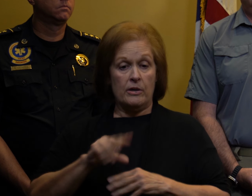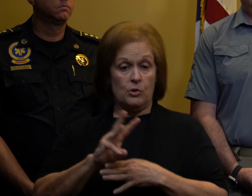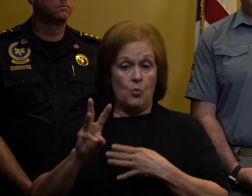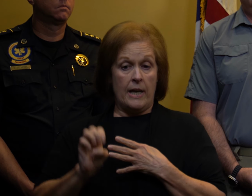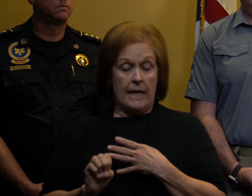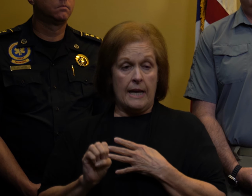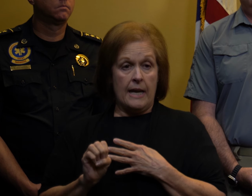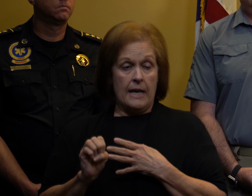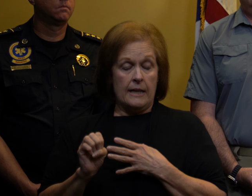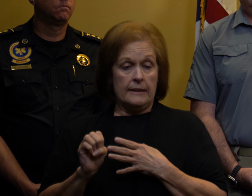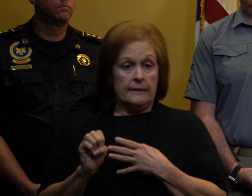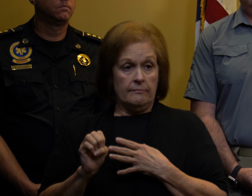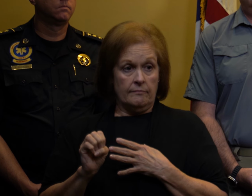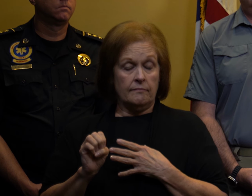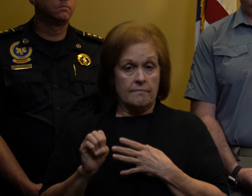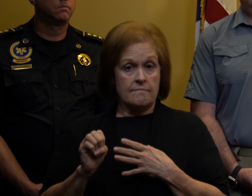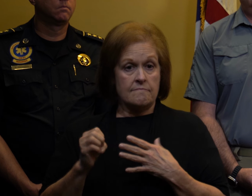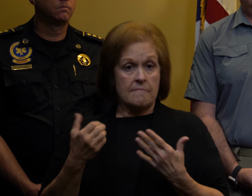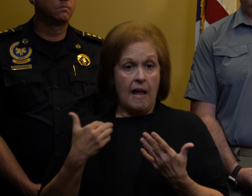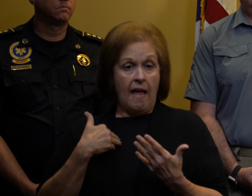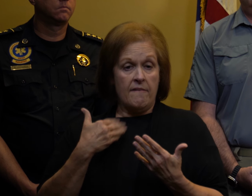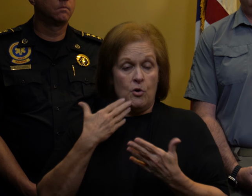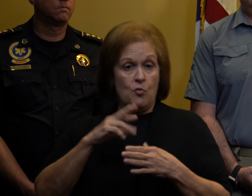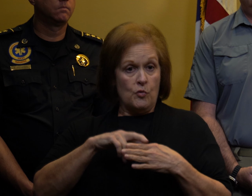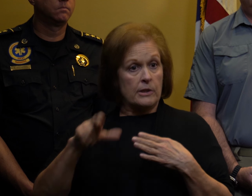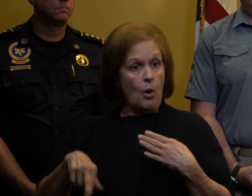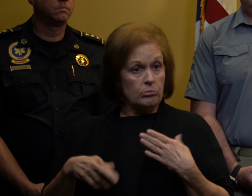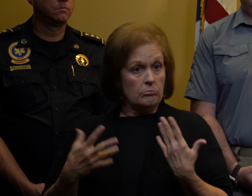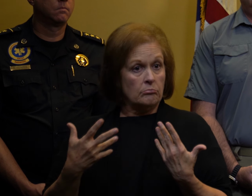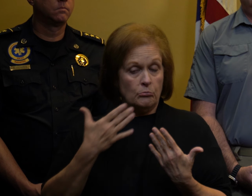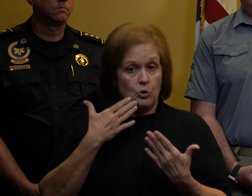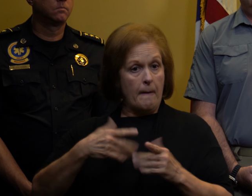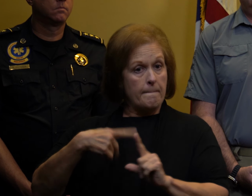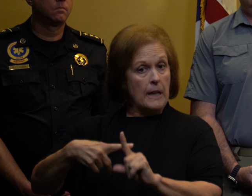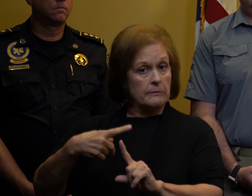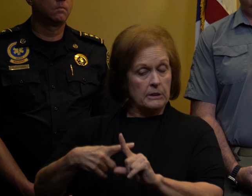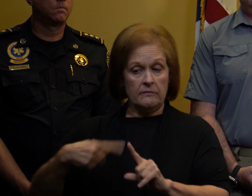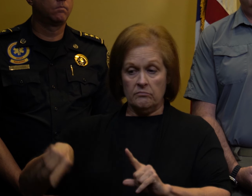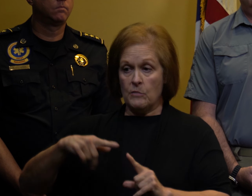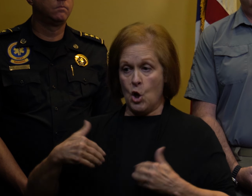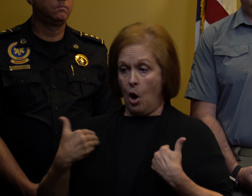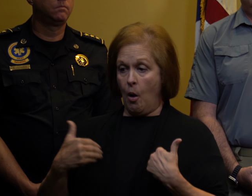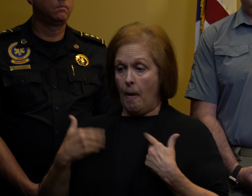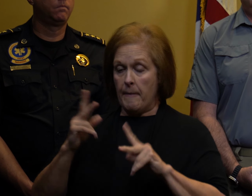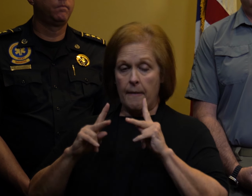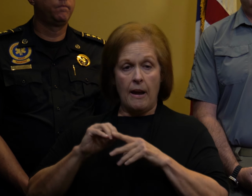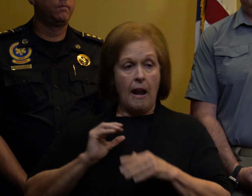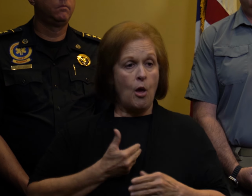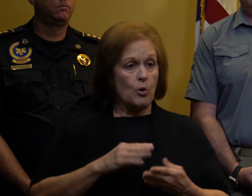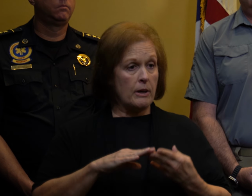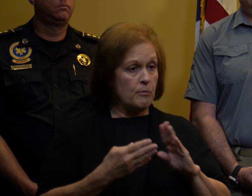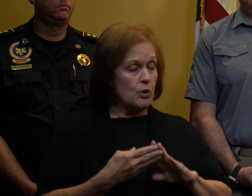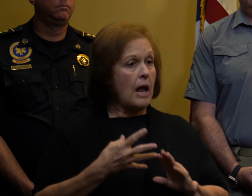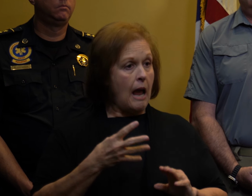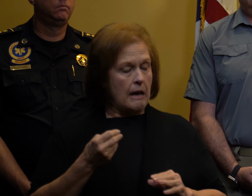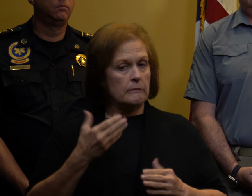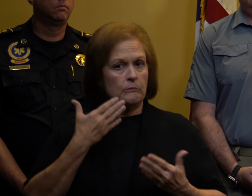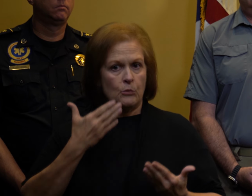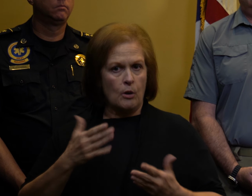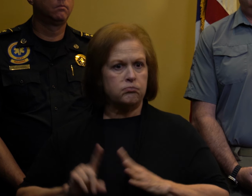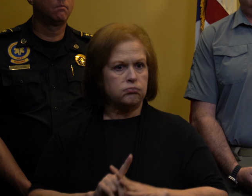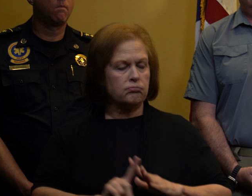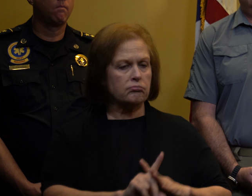another result in terms of positive interaction with young people in our community, and just a solid turnout from the